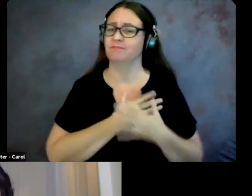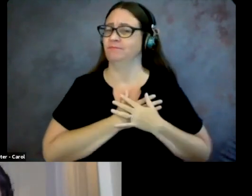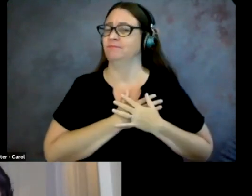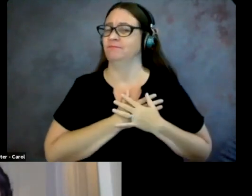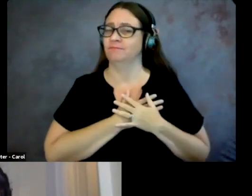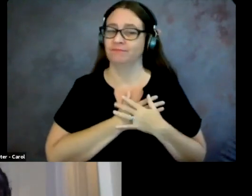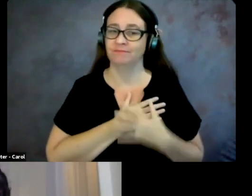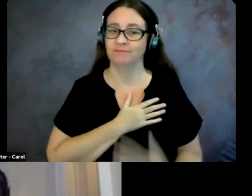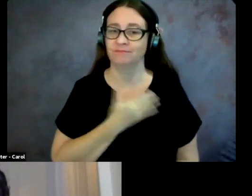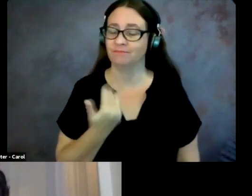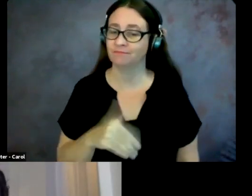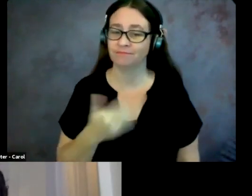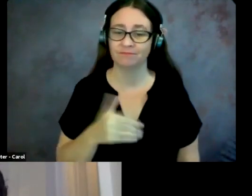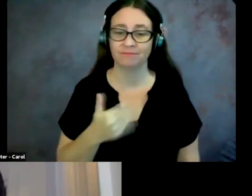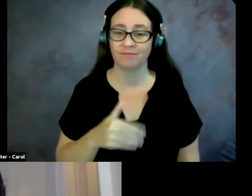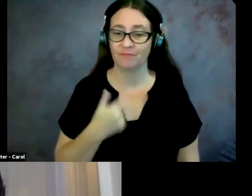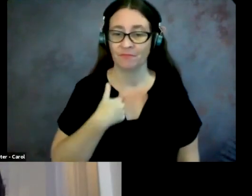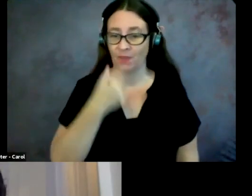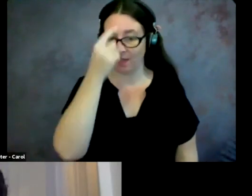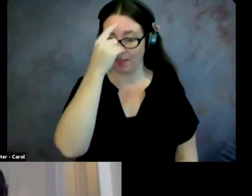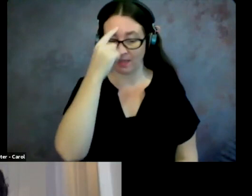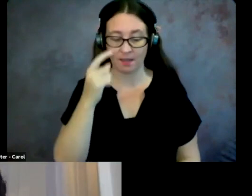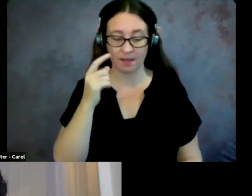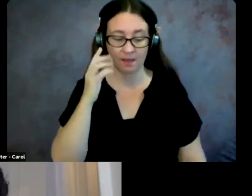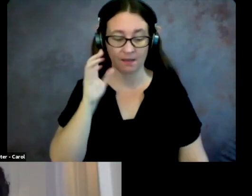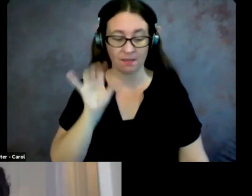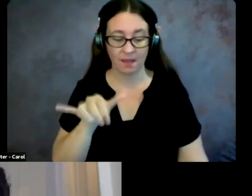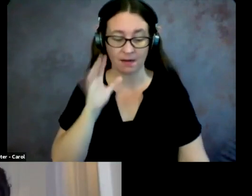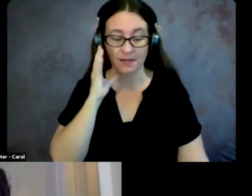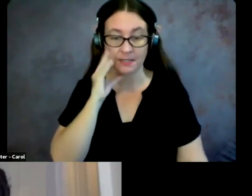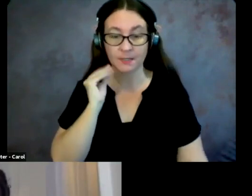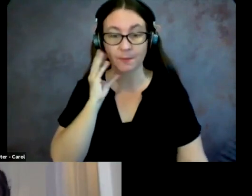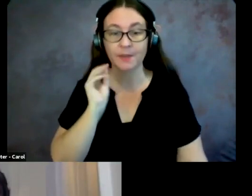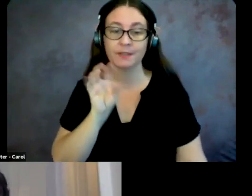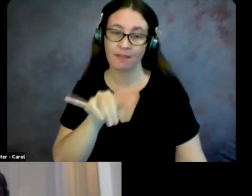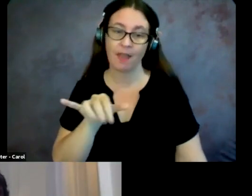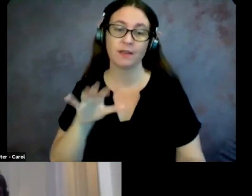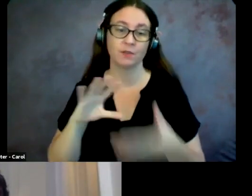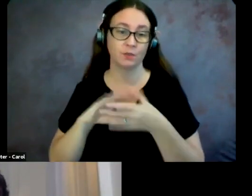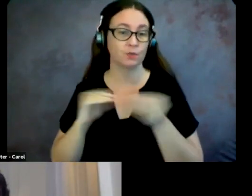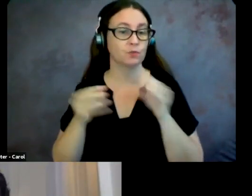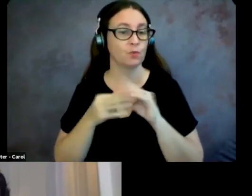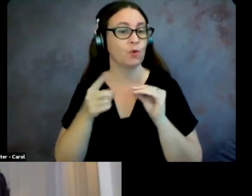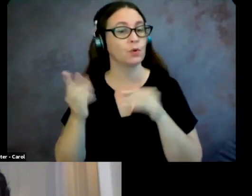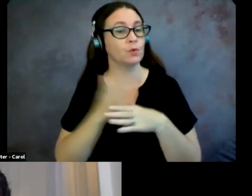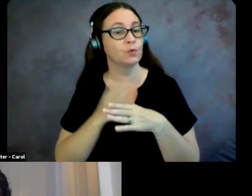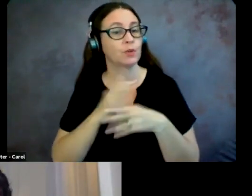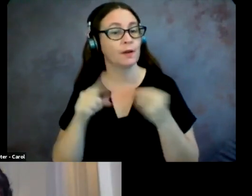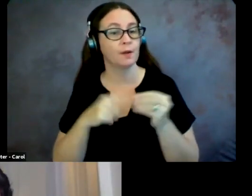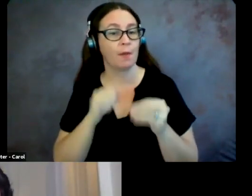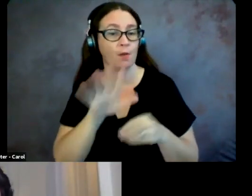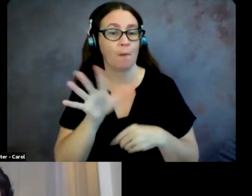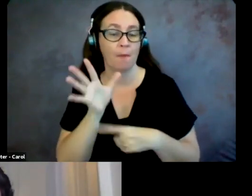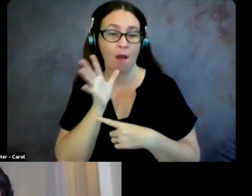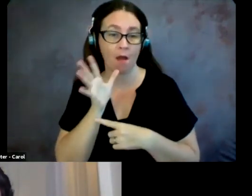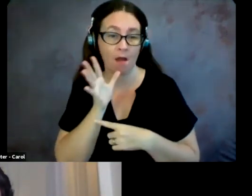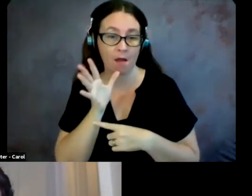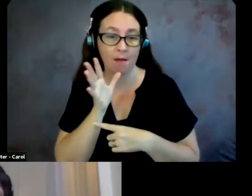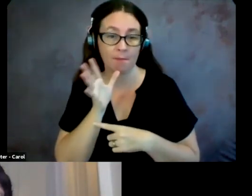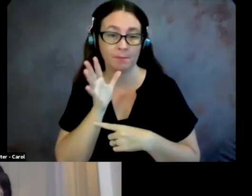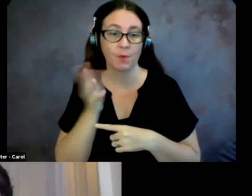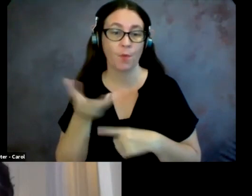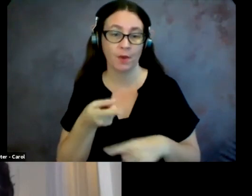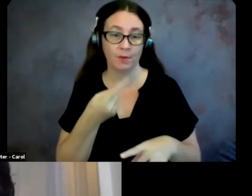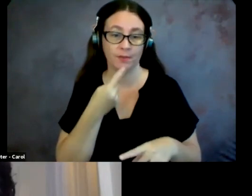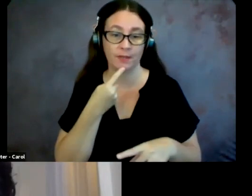I think that the experience where the story you shared with us about your mom, where you said